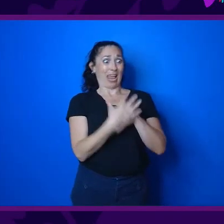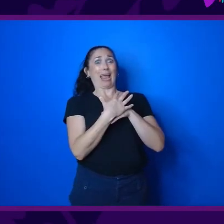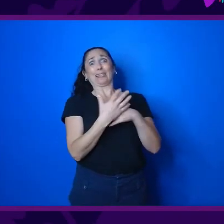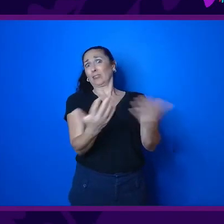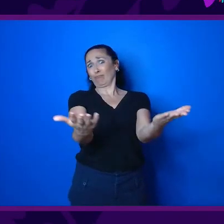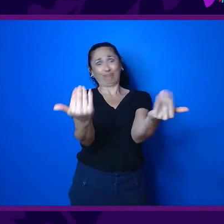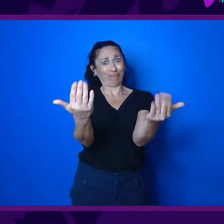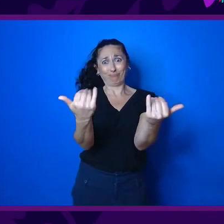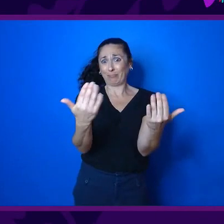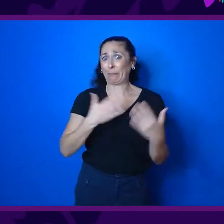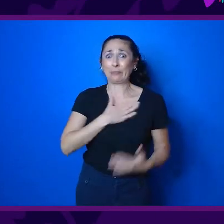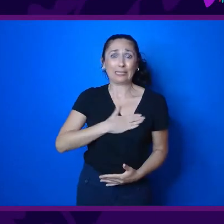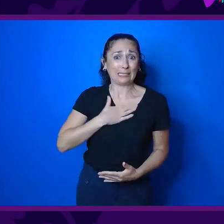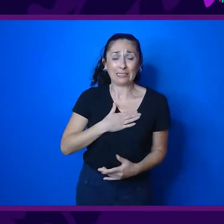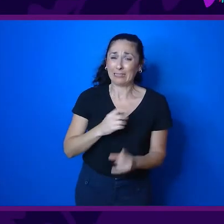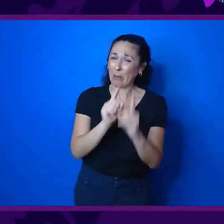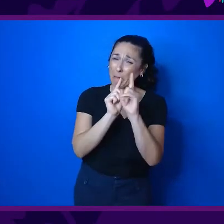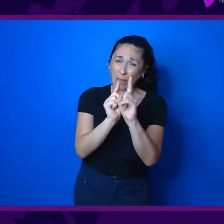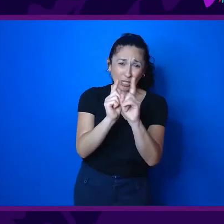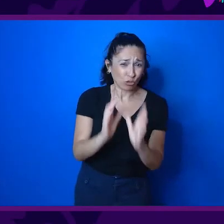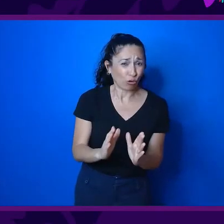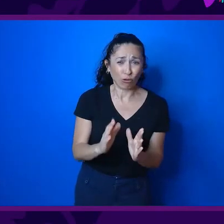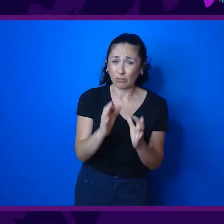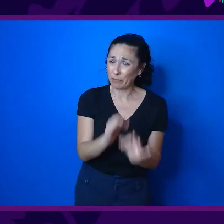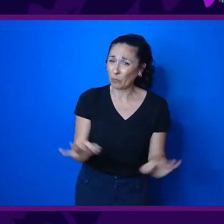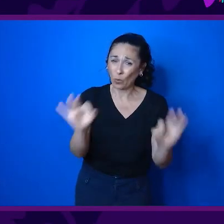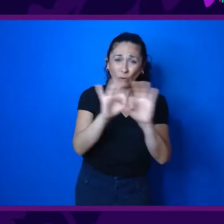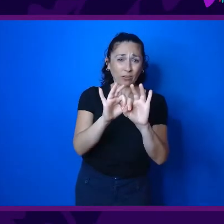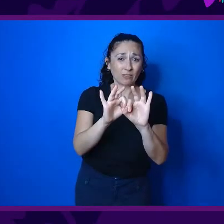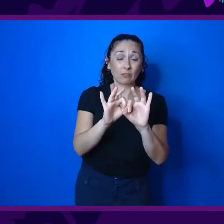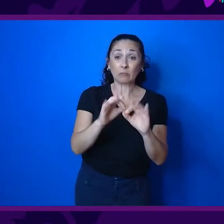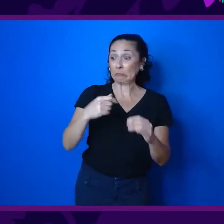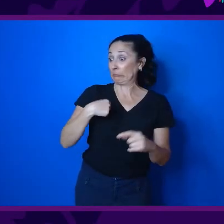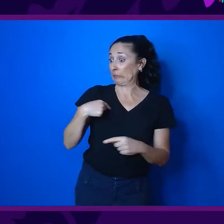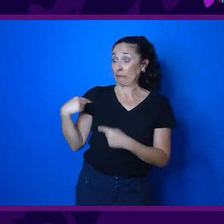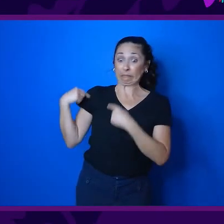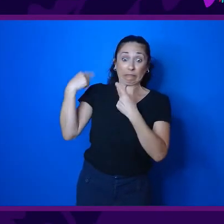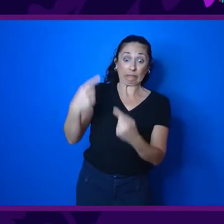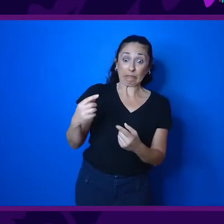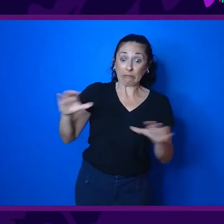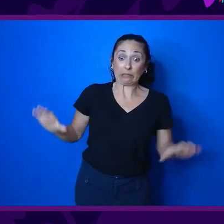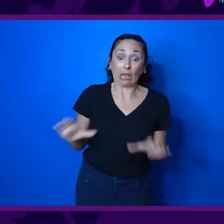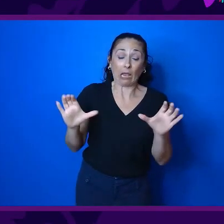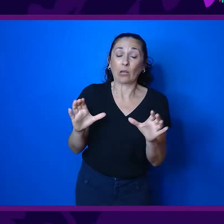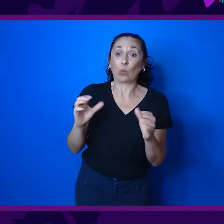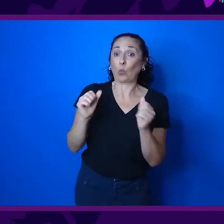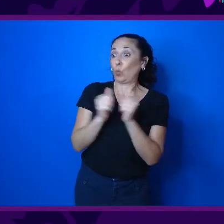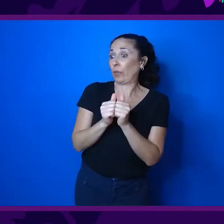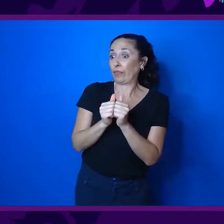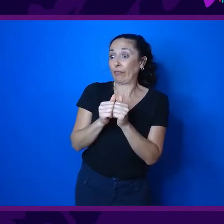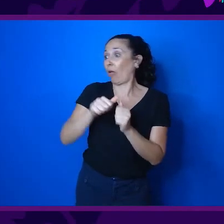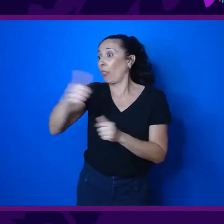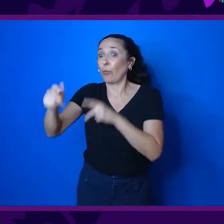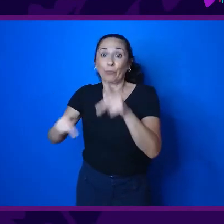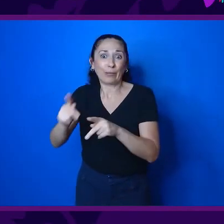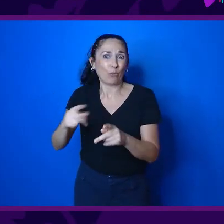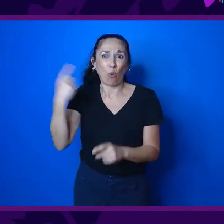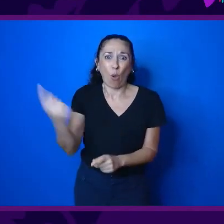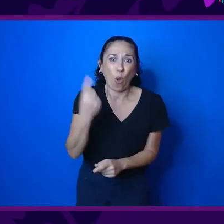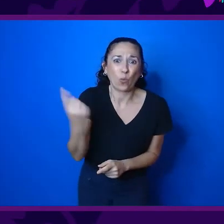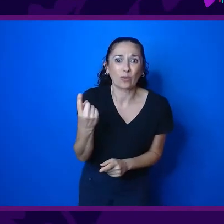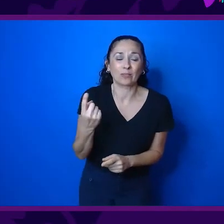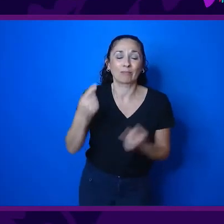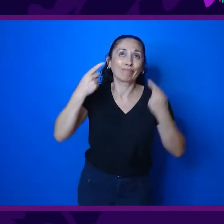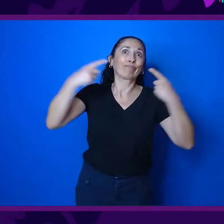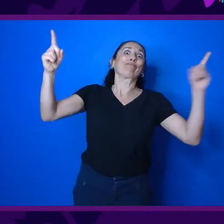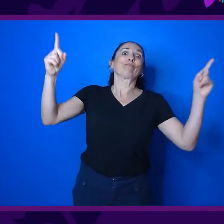that advice is so necessary. Everything I've done in collaboration with people. It's the reason why it's been effective at all, is